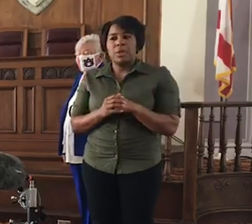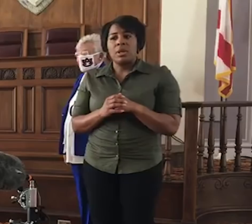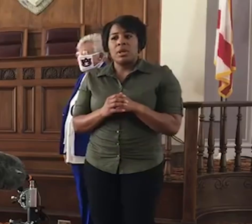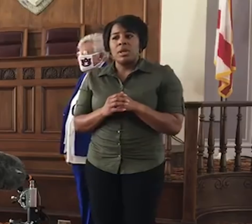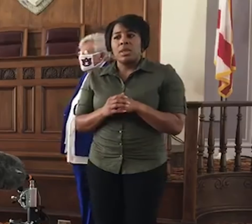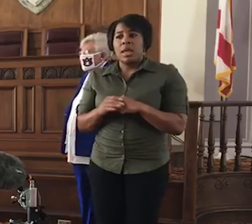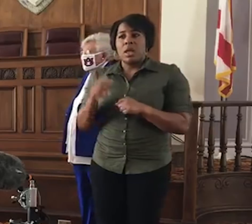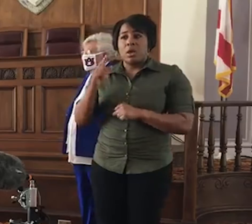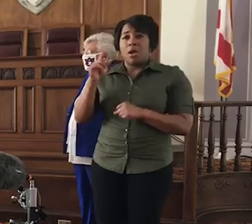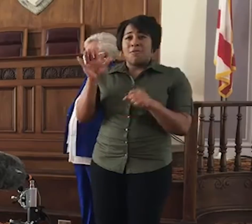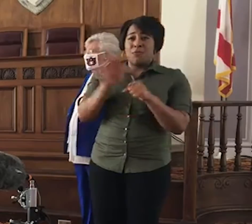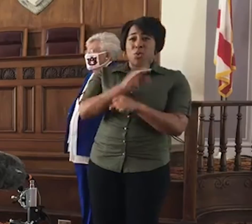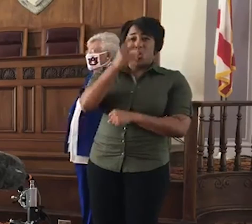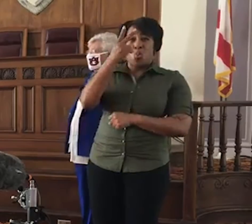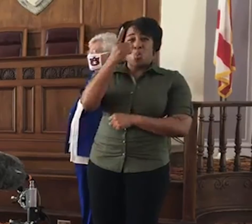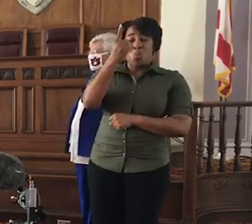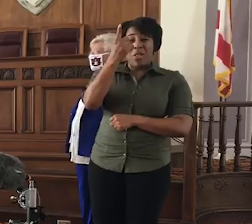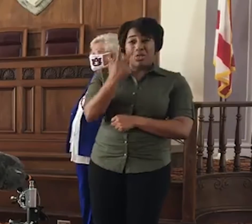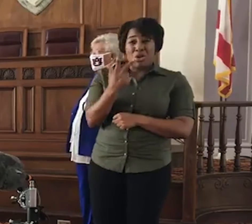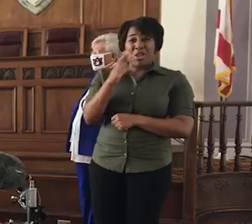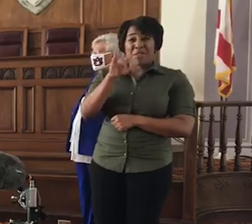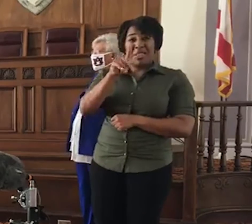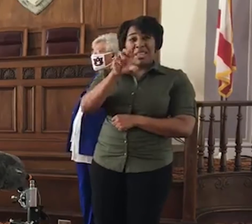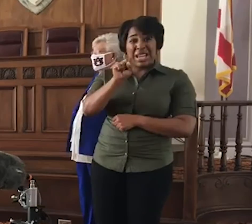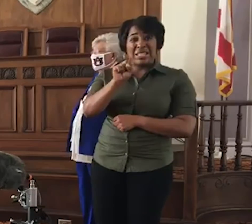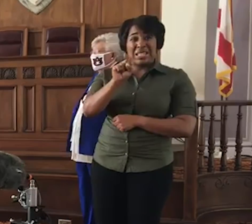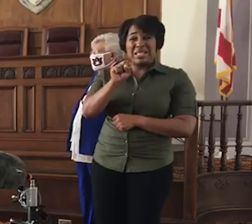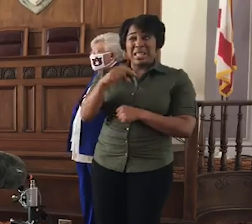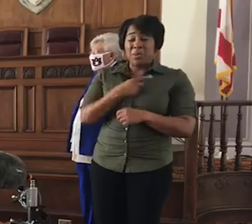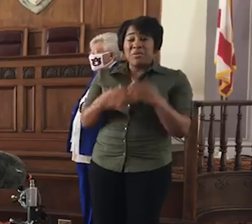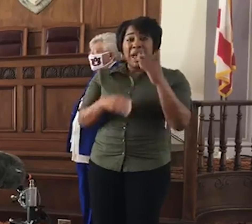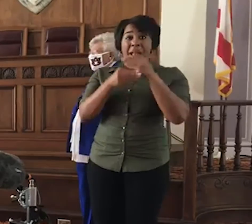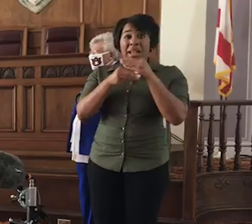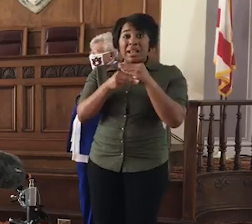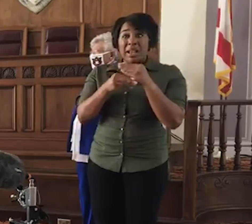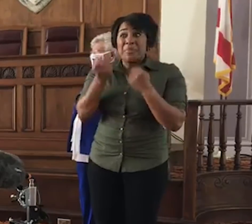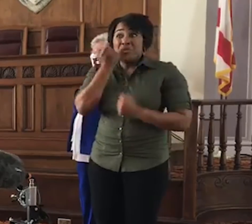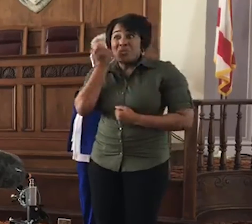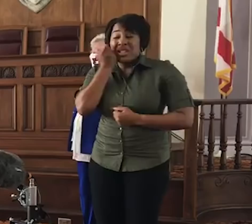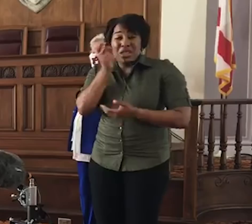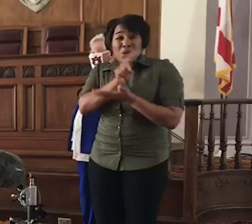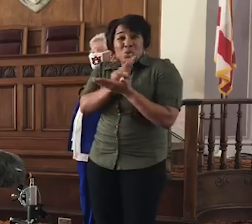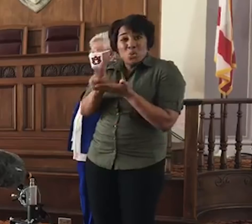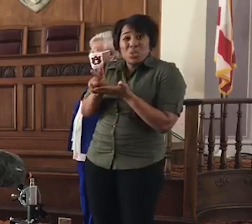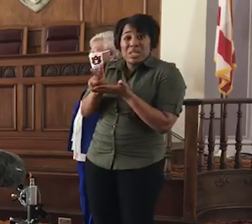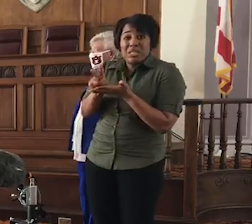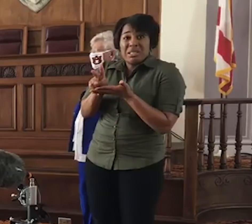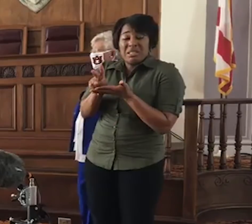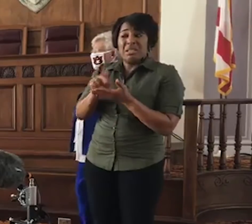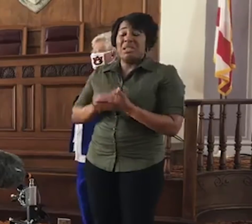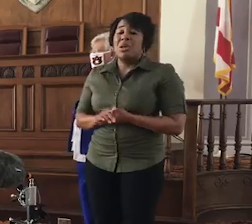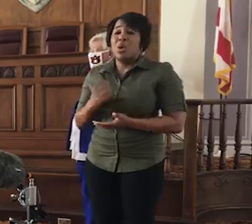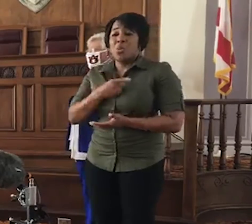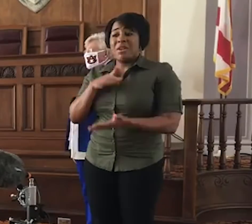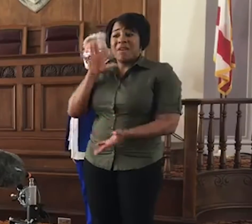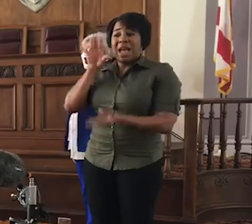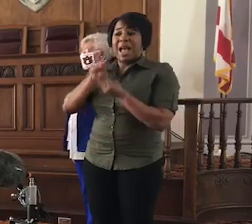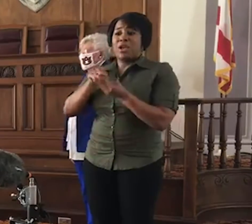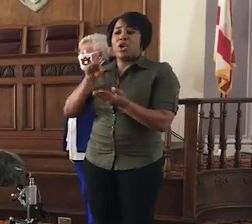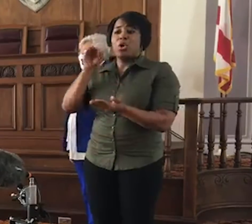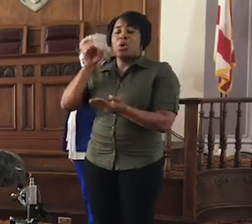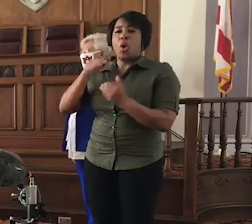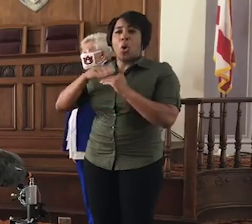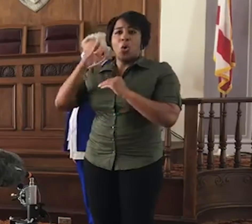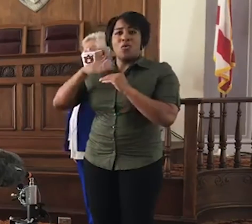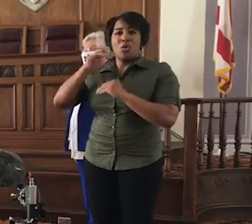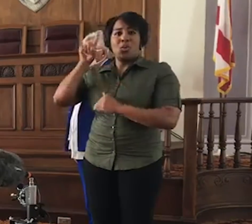all the cases we have been added just in the last 2 weeks. We have added more than 18,000 cases just in the